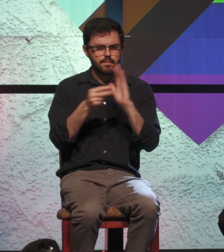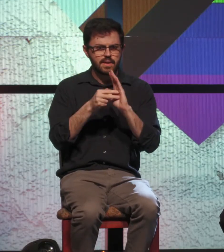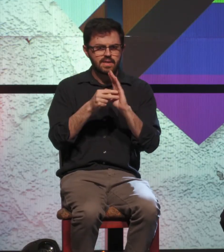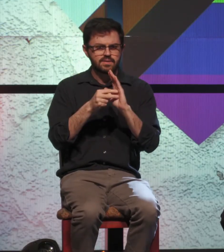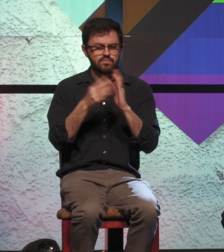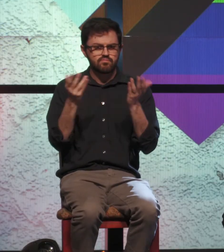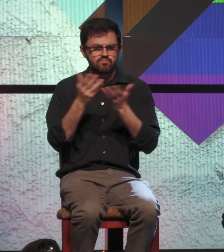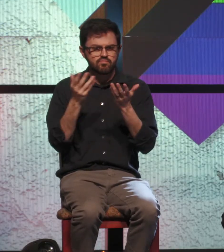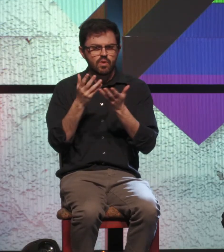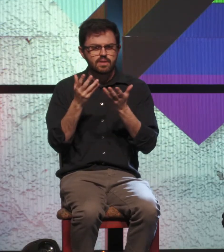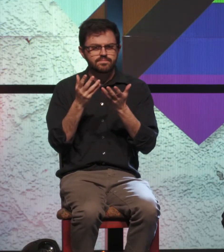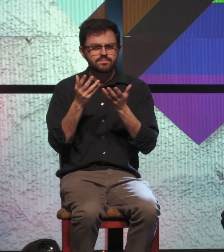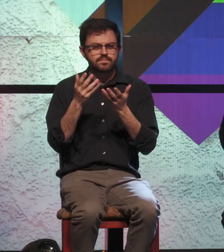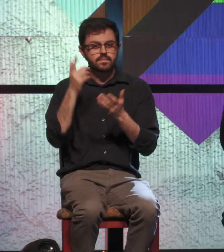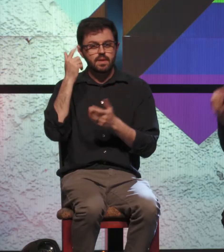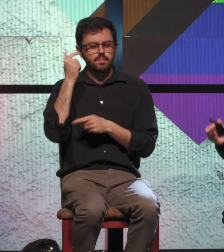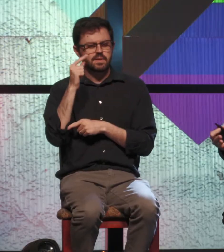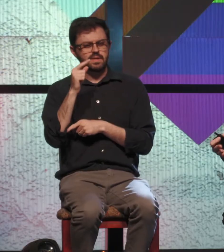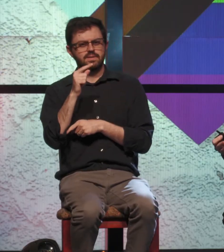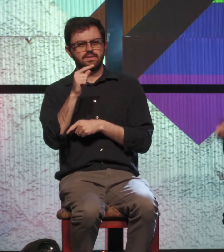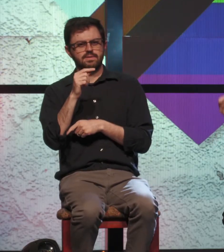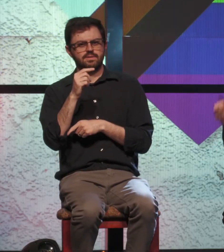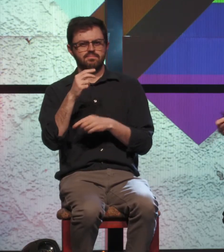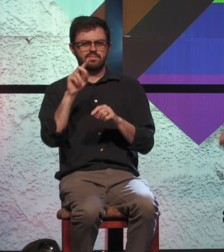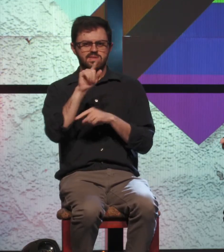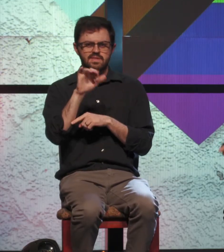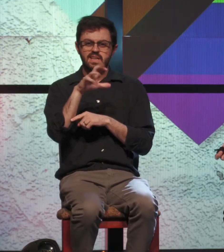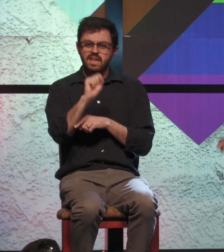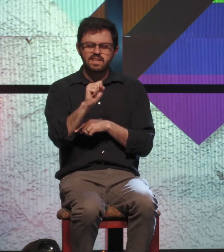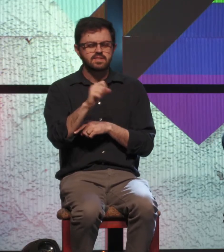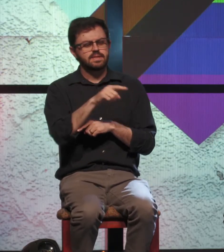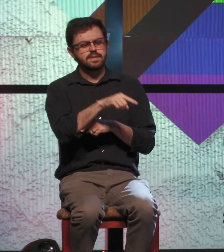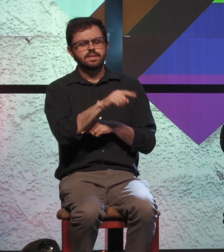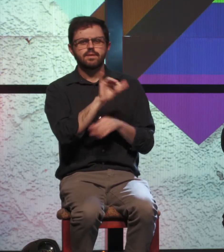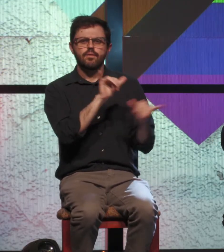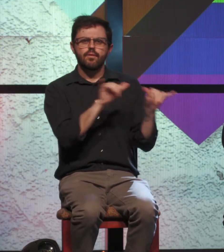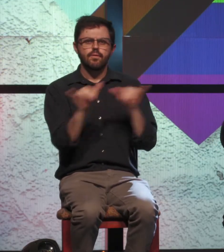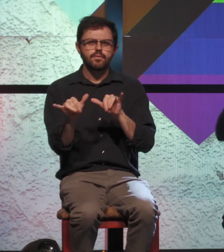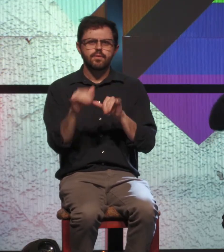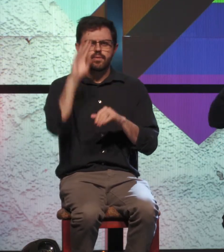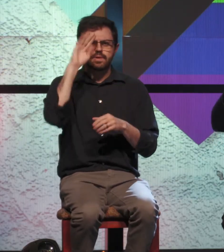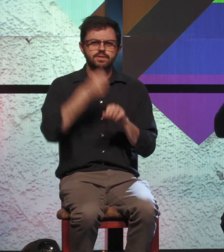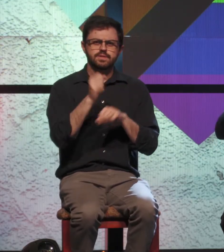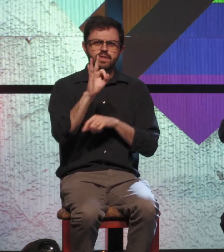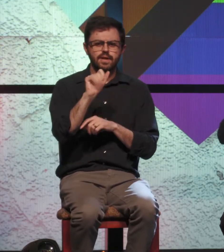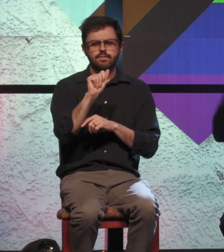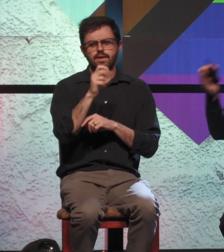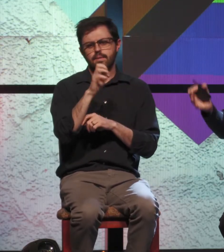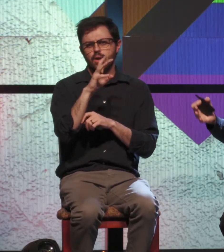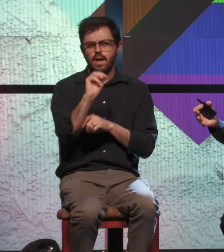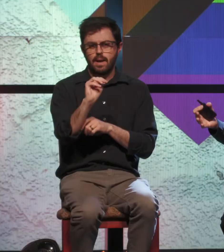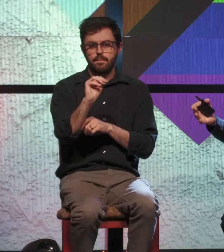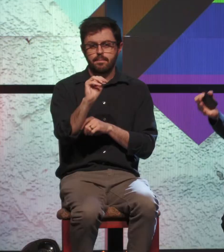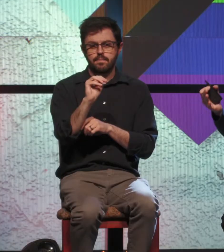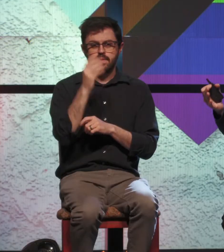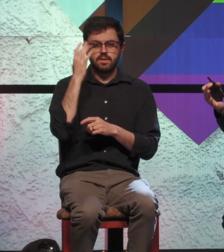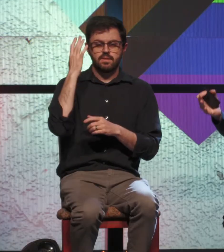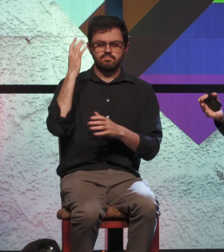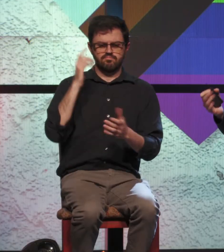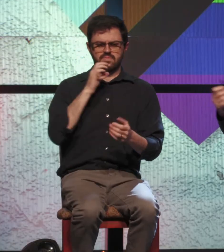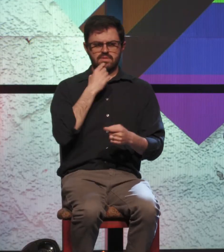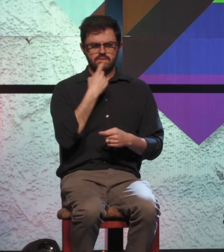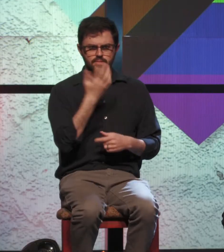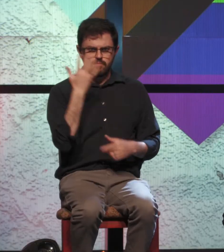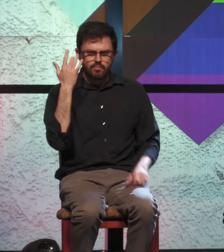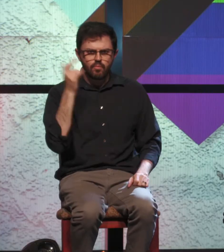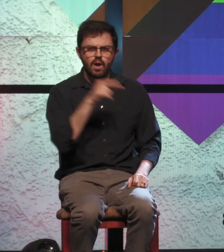Why? Because he too is a son of Abraham, is what Jesus said. And that was because he had come to believe that he wasn't part of the